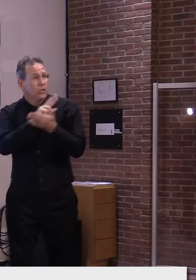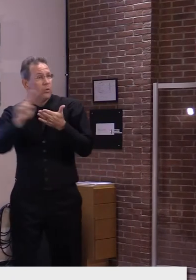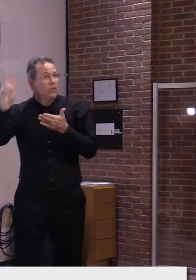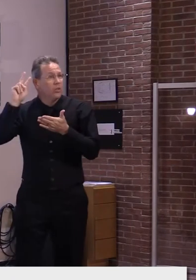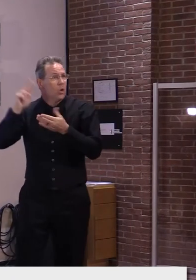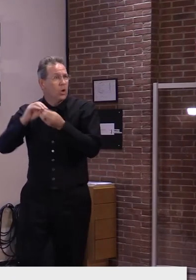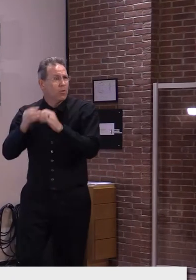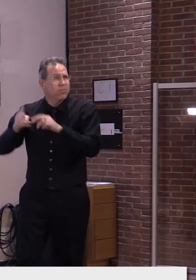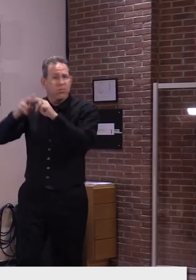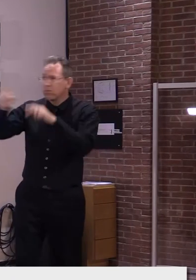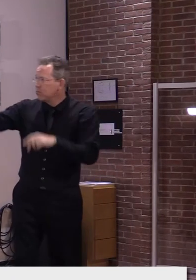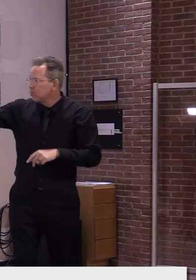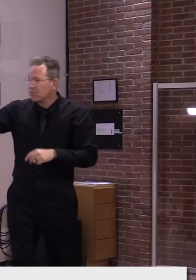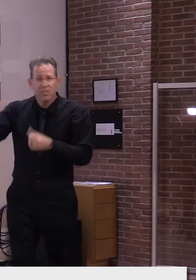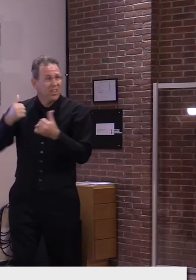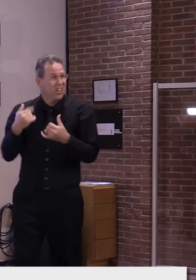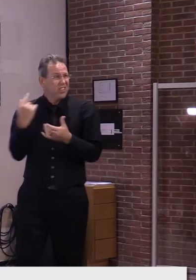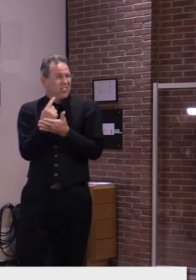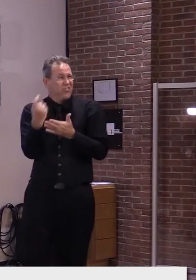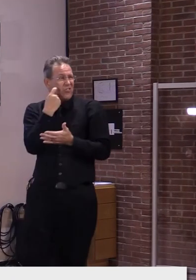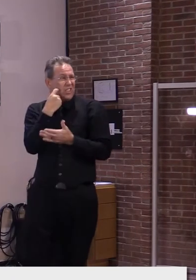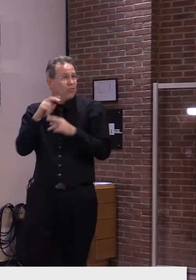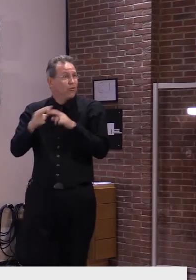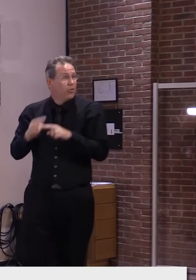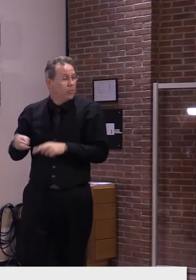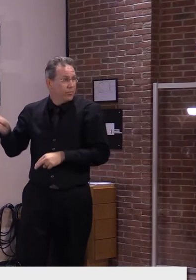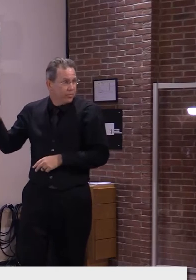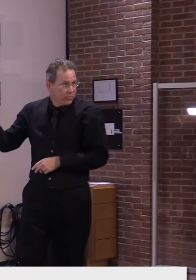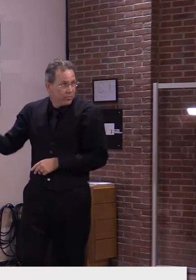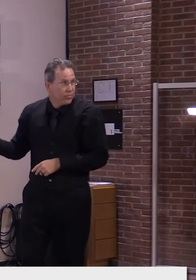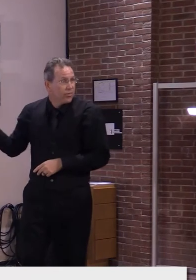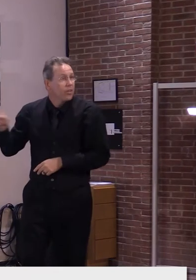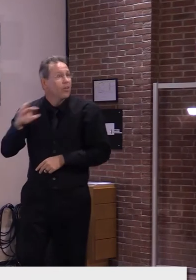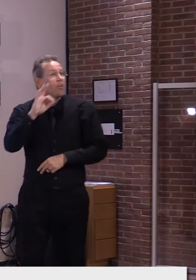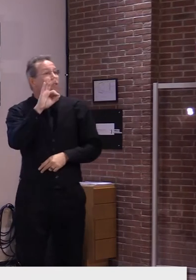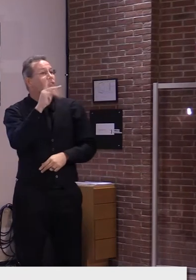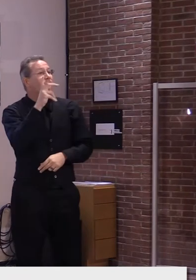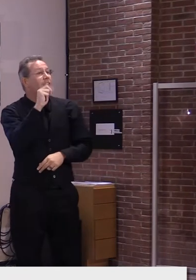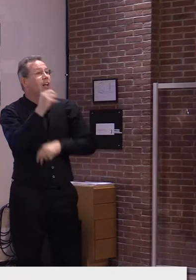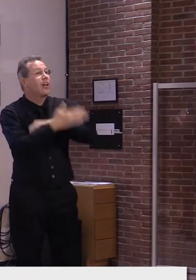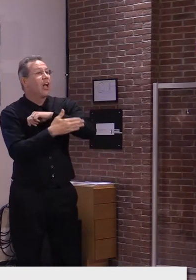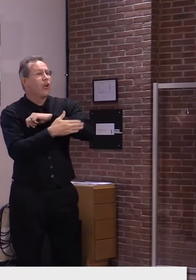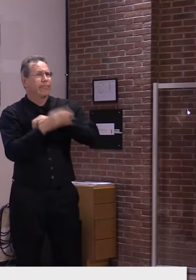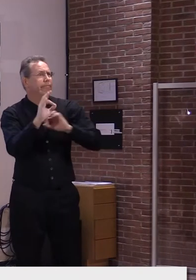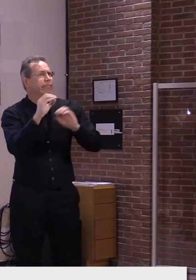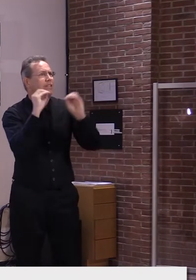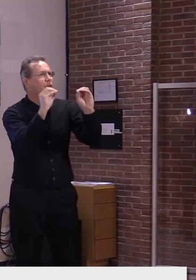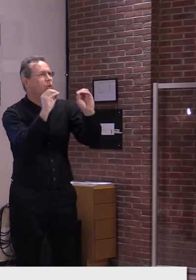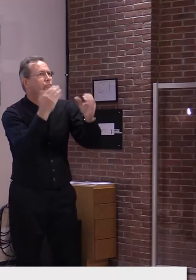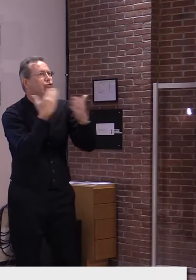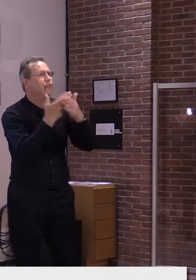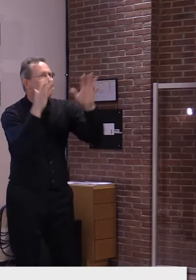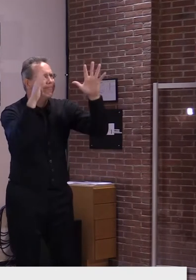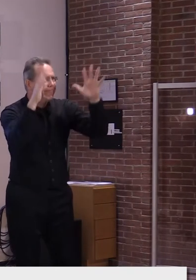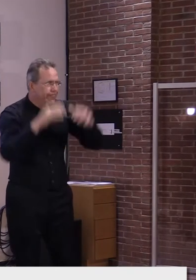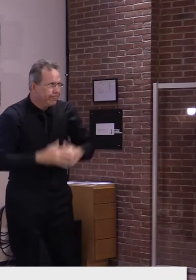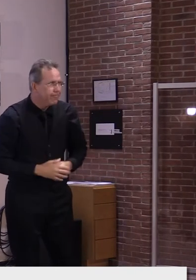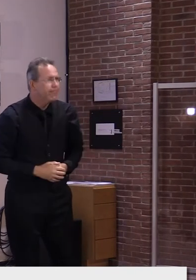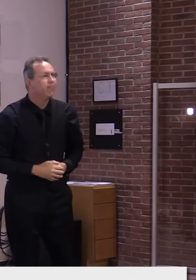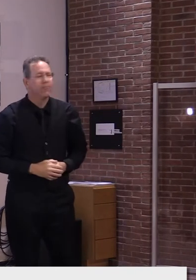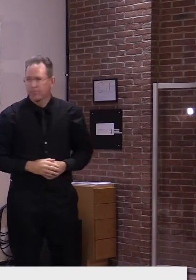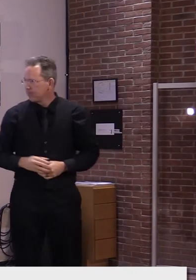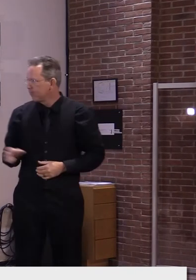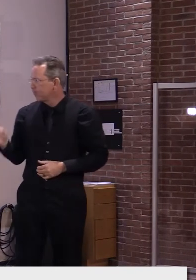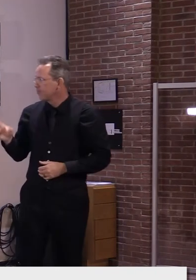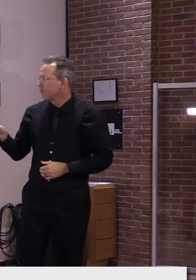COVID-19 reported this week. We're also seeing that Cases are decreasing across all age bands